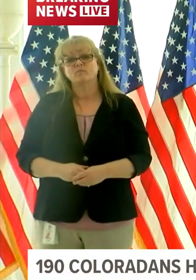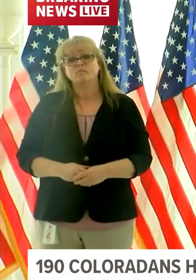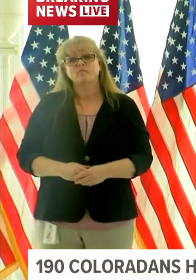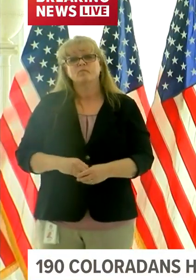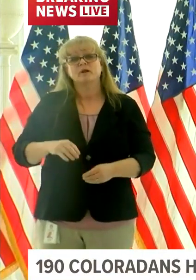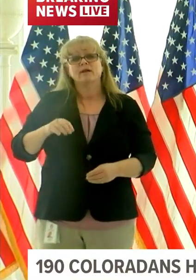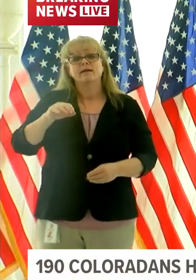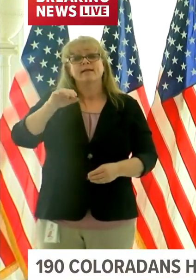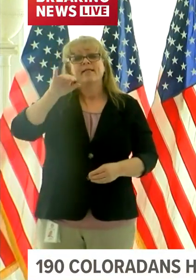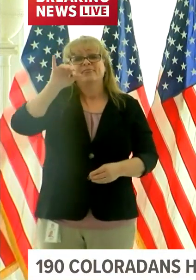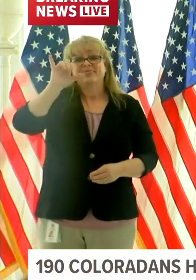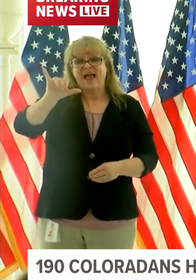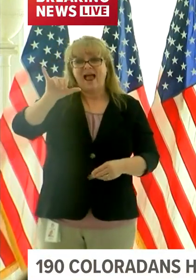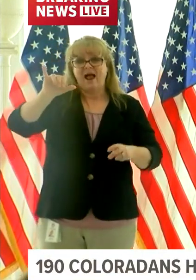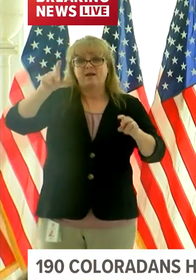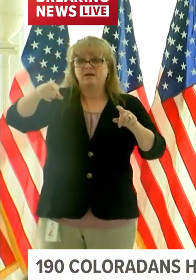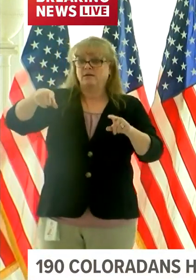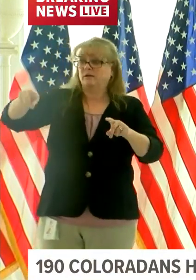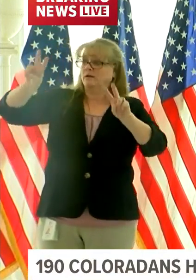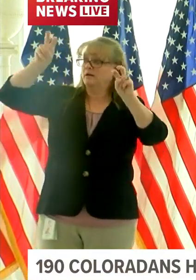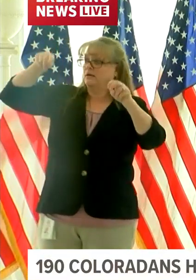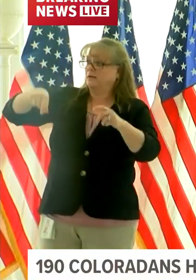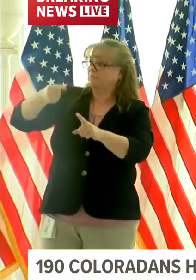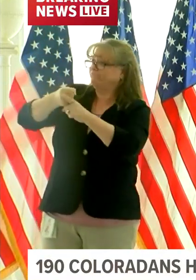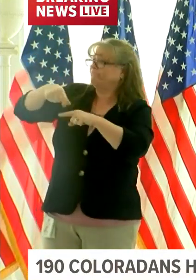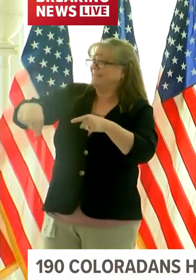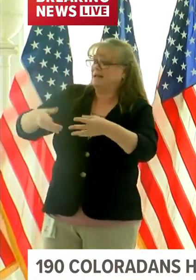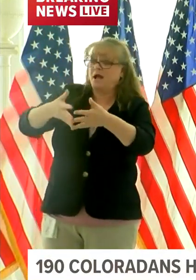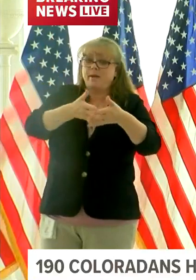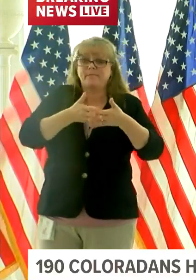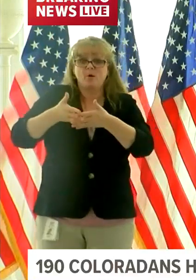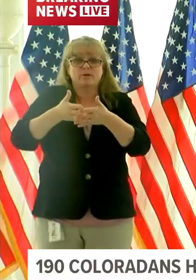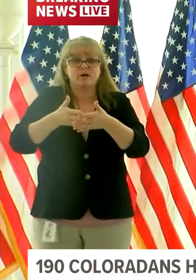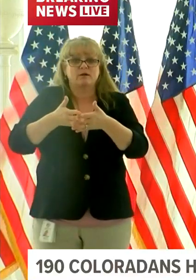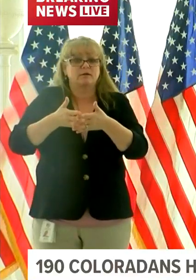in Italy and Spain. It's questions that are being faced in New